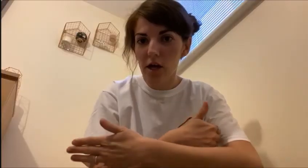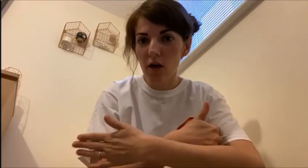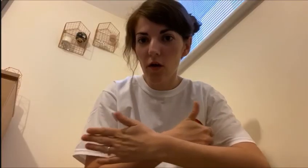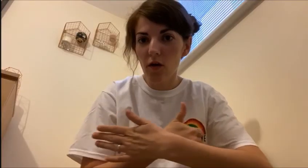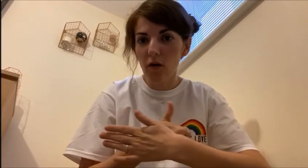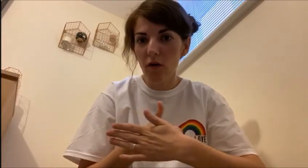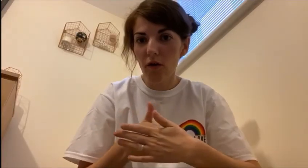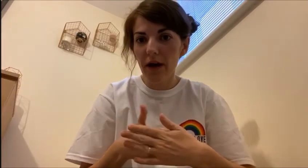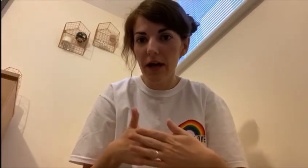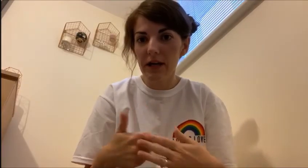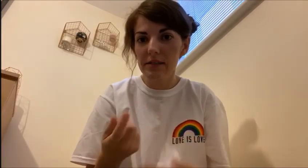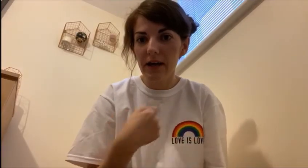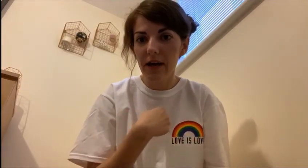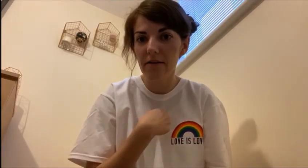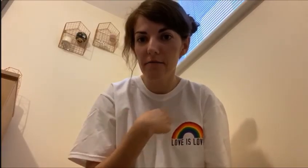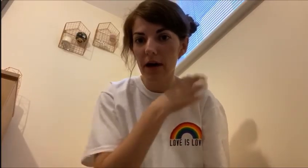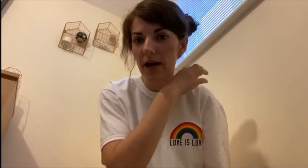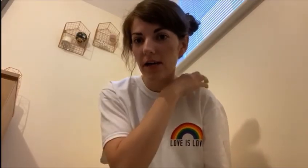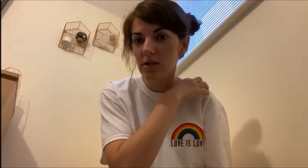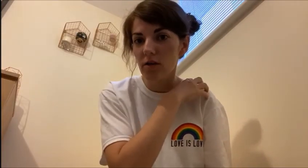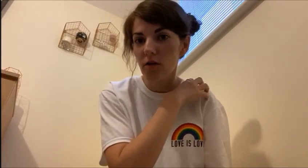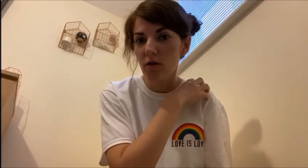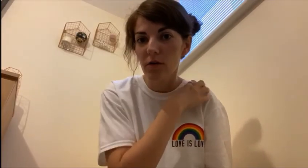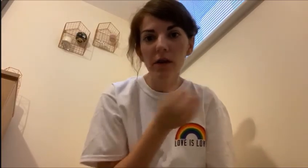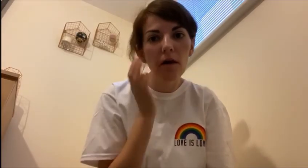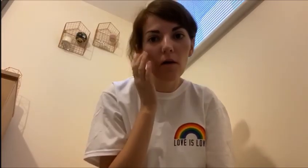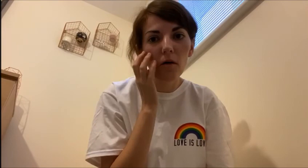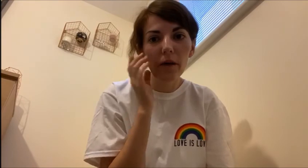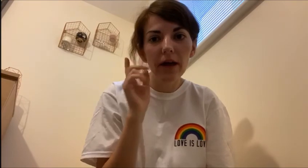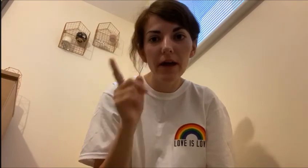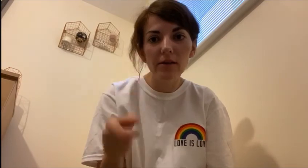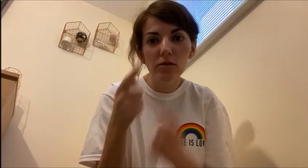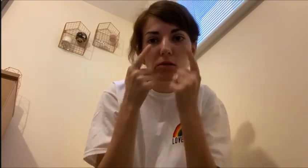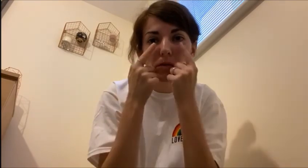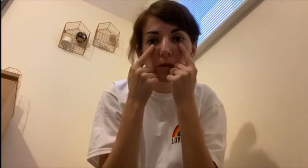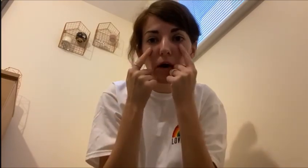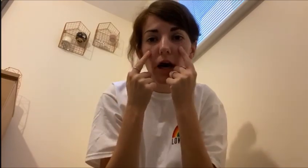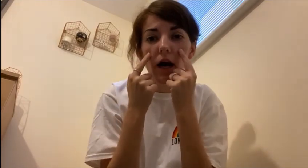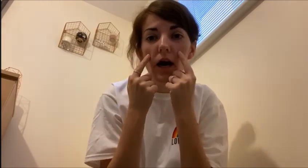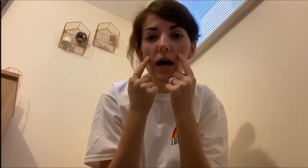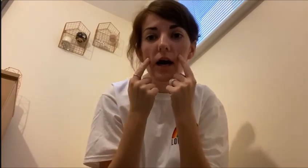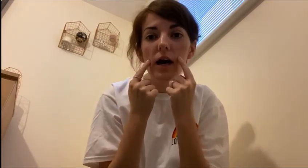always have my shoulder when you cry.